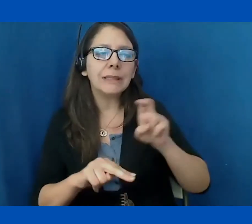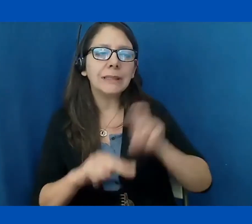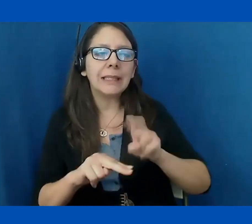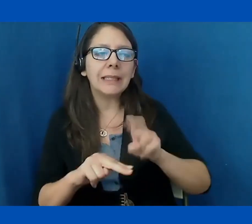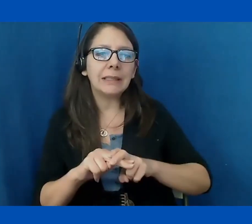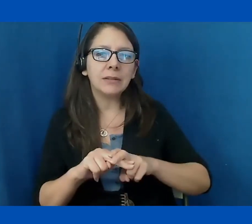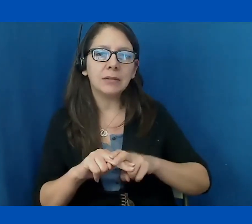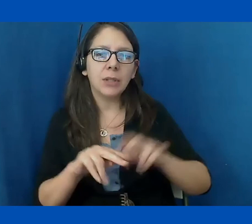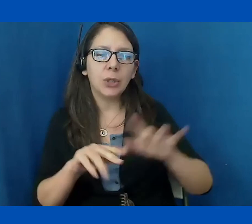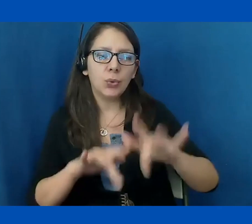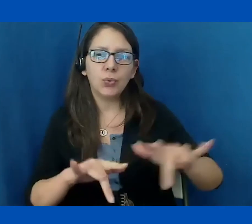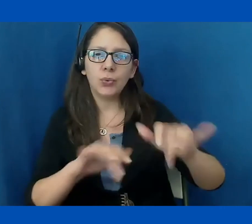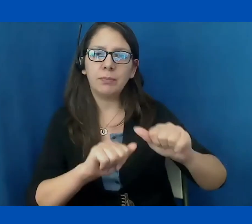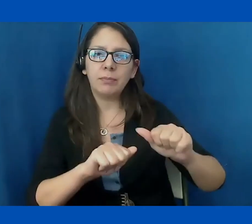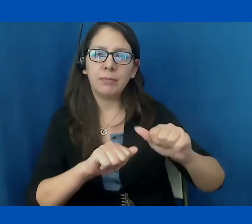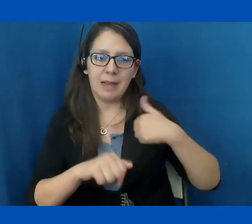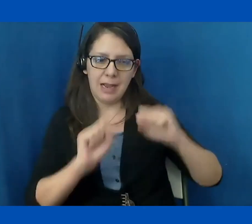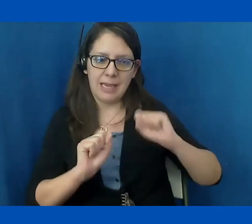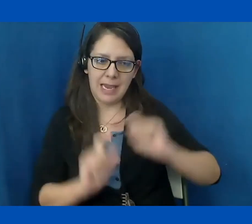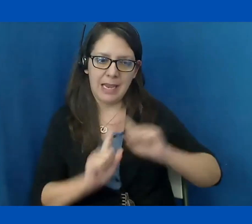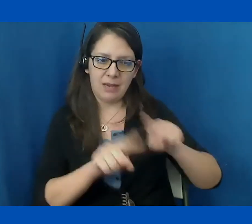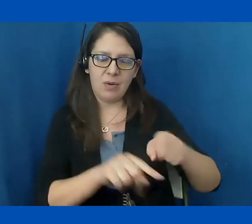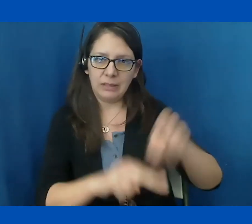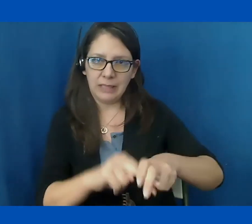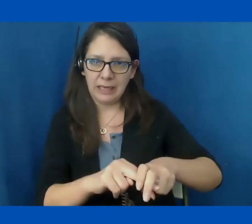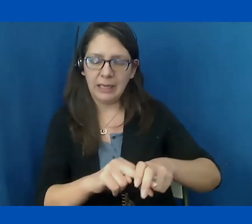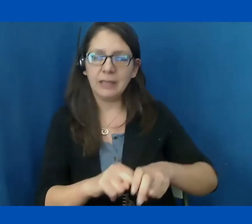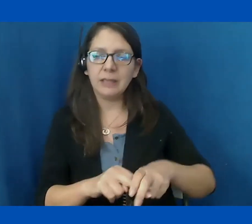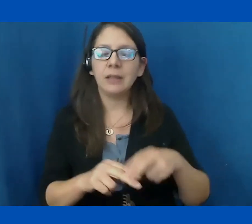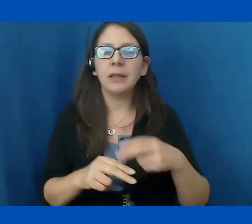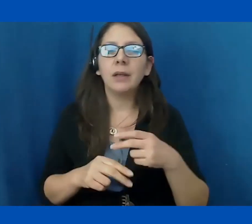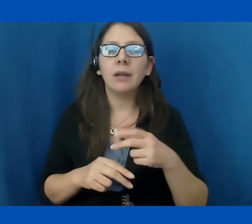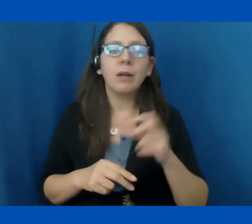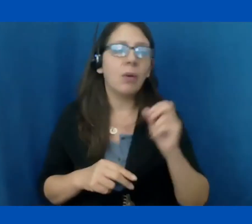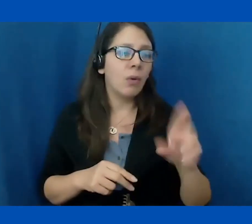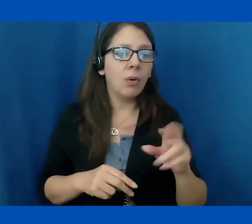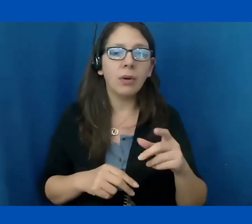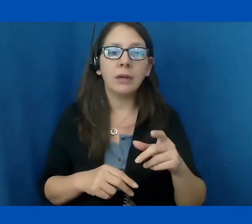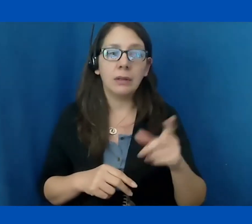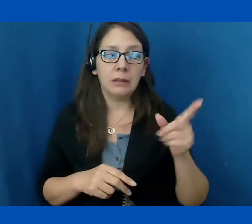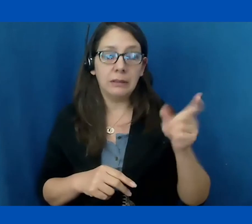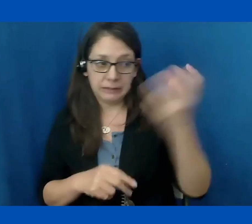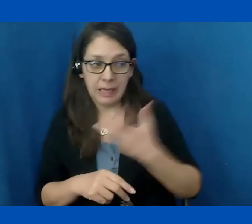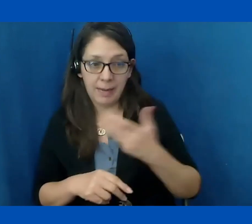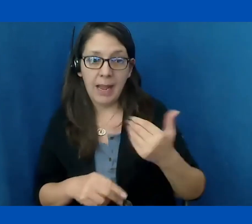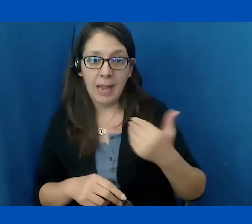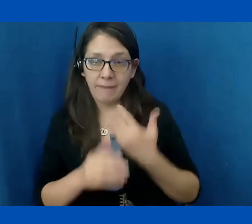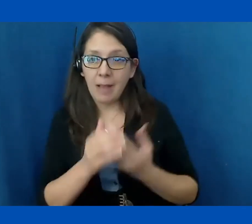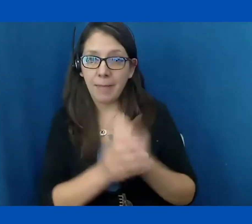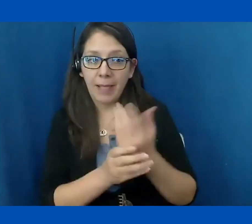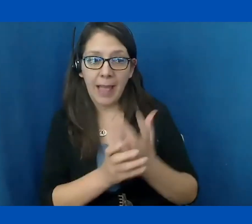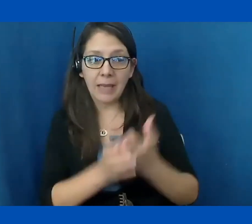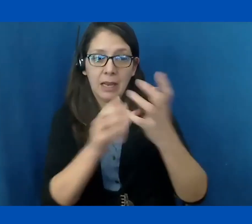know, and I'll point and they'll tell me how to get there, if I need to go around like a potted plant or something. You know, people just generally